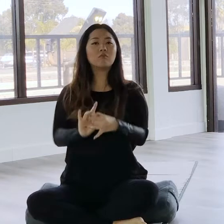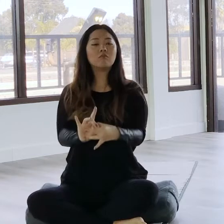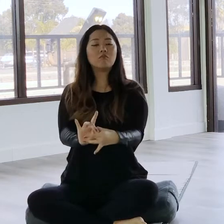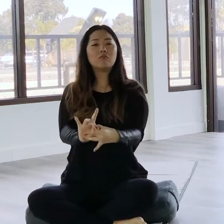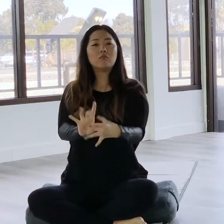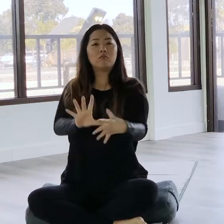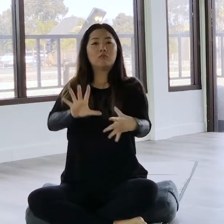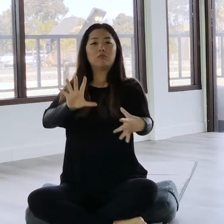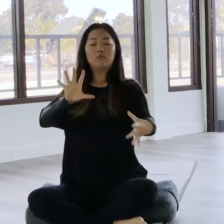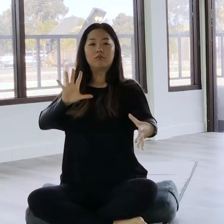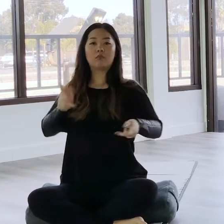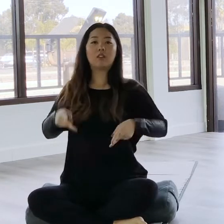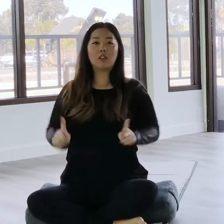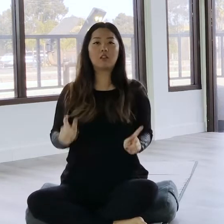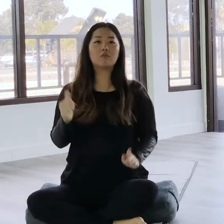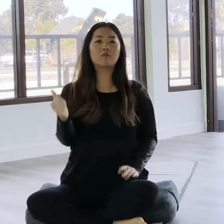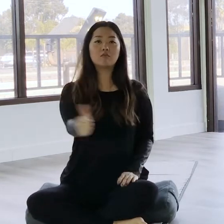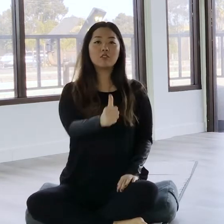soft